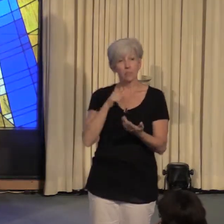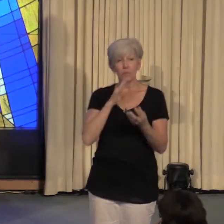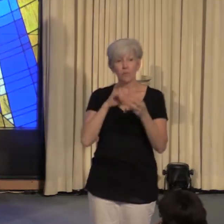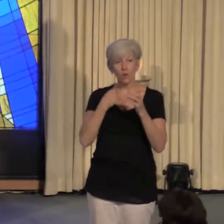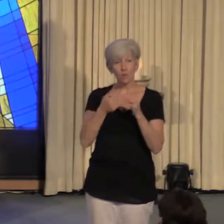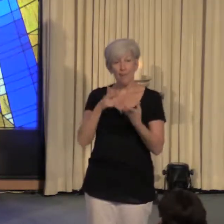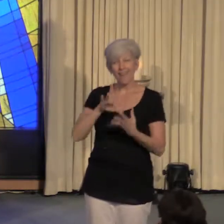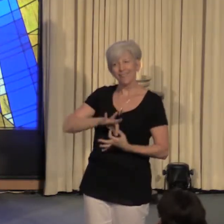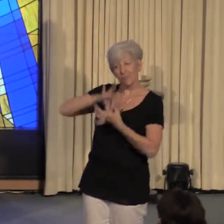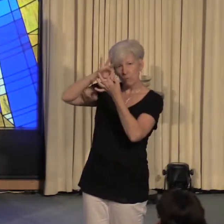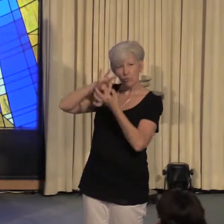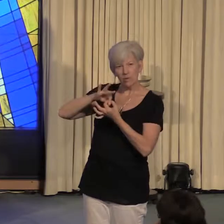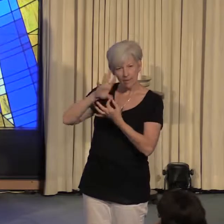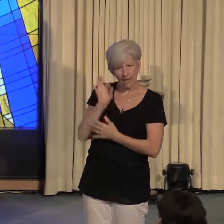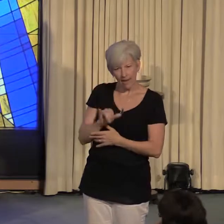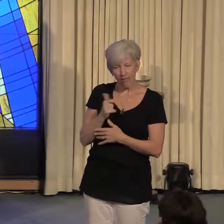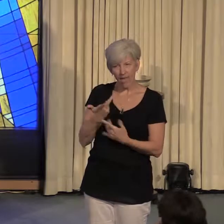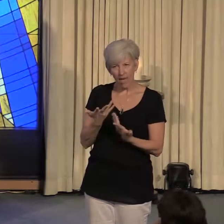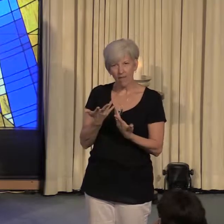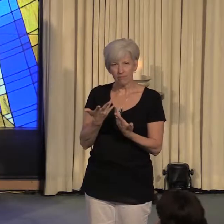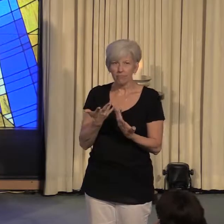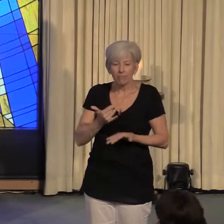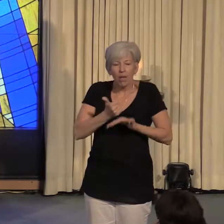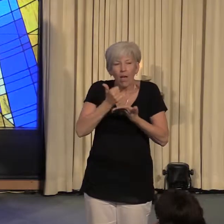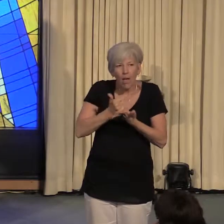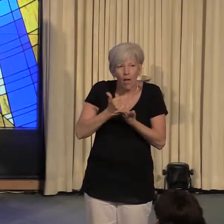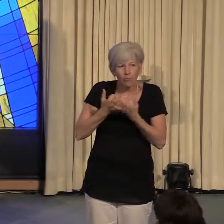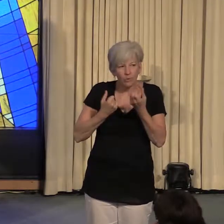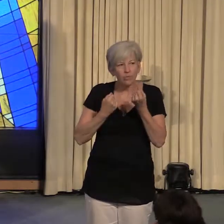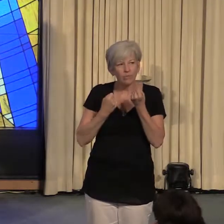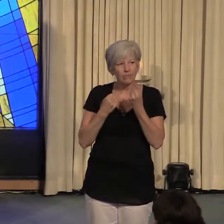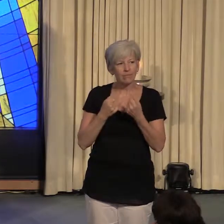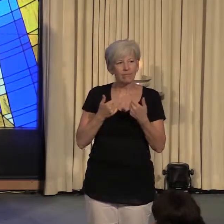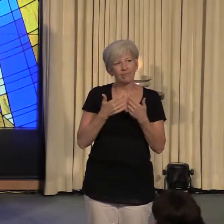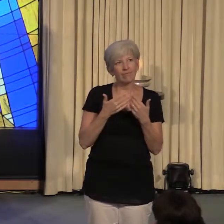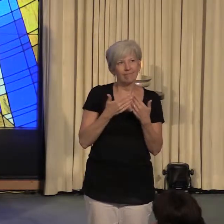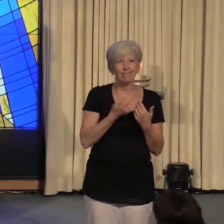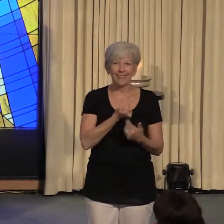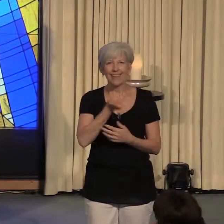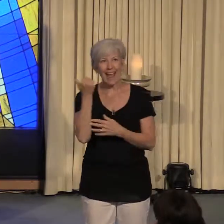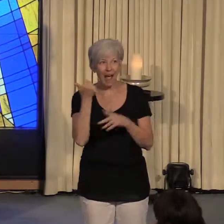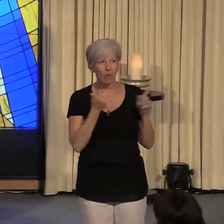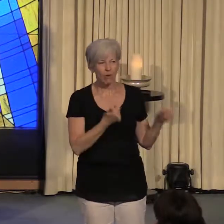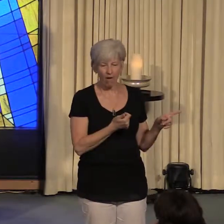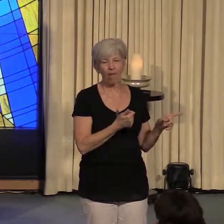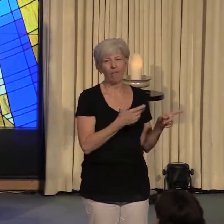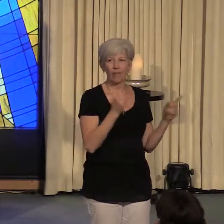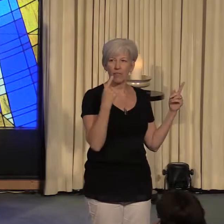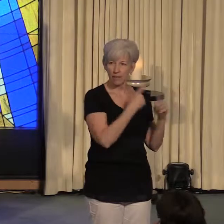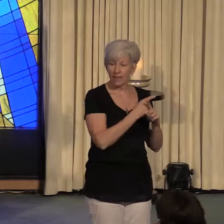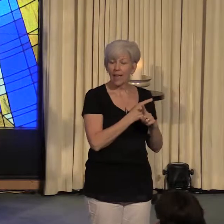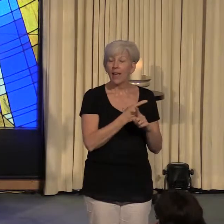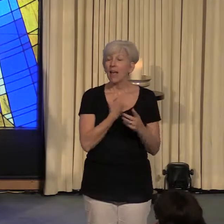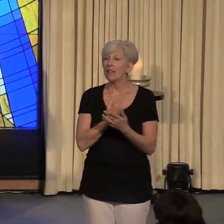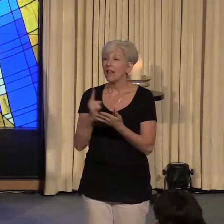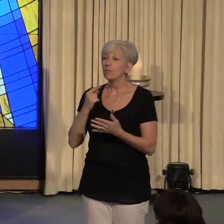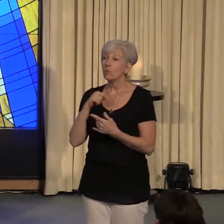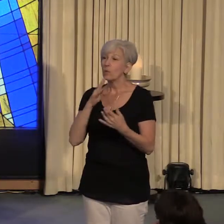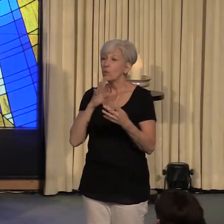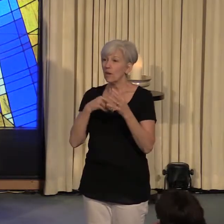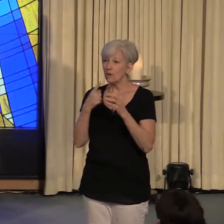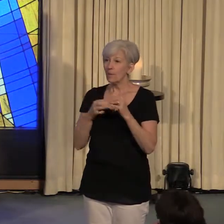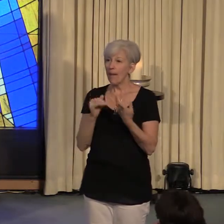kind of gets us out of separation. This week we are talking about that attribute, which is the attribute of wholeness